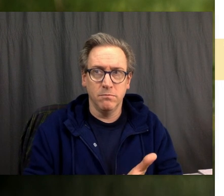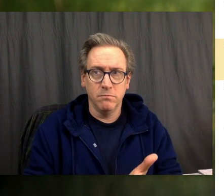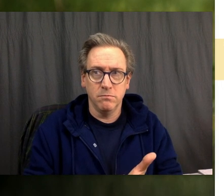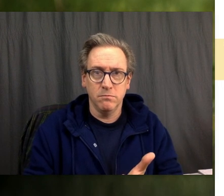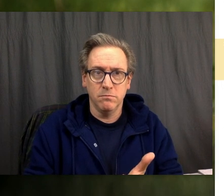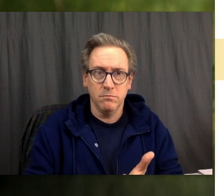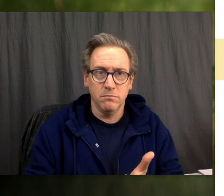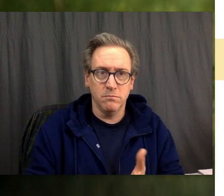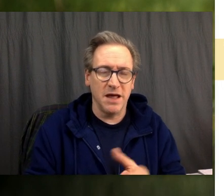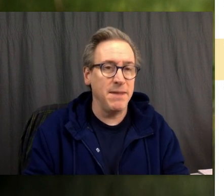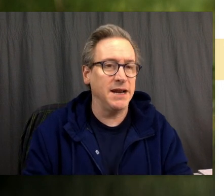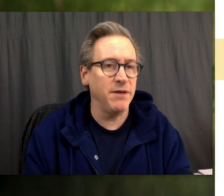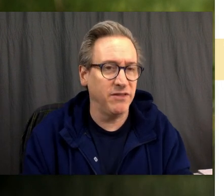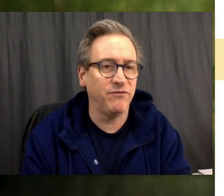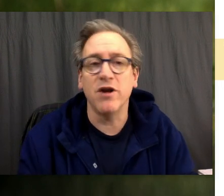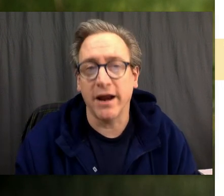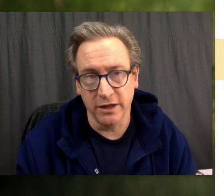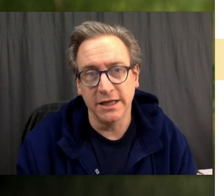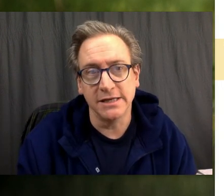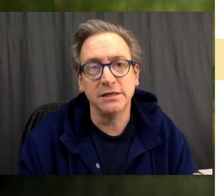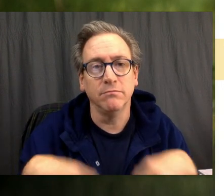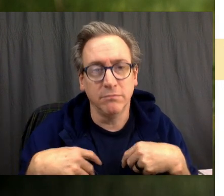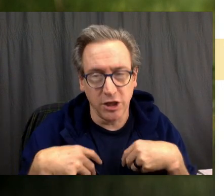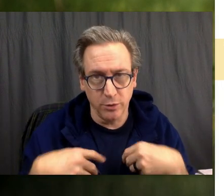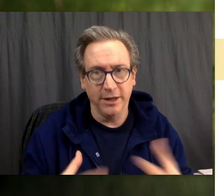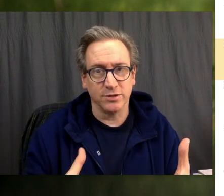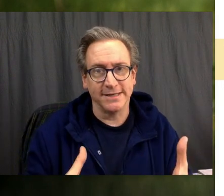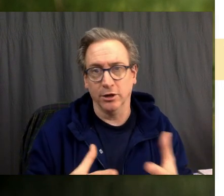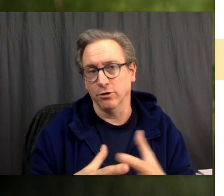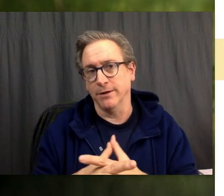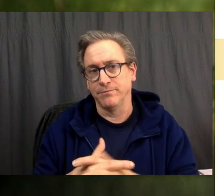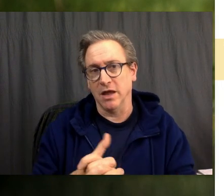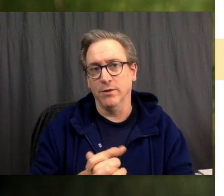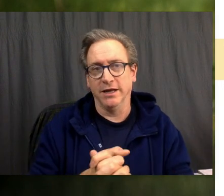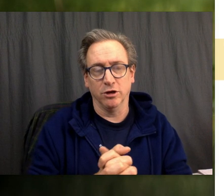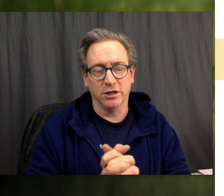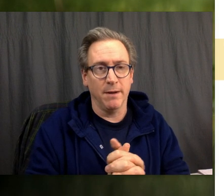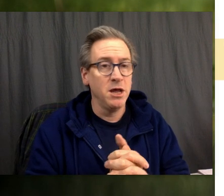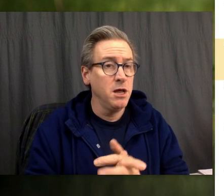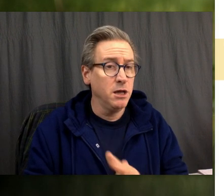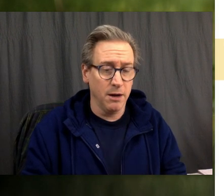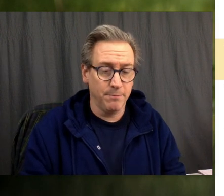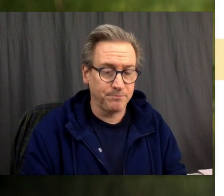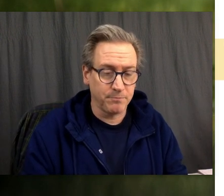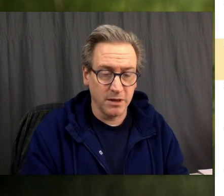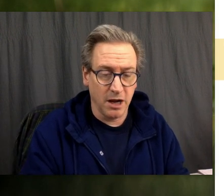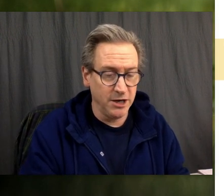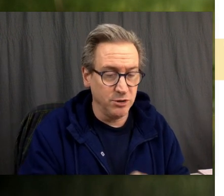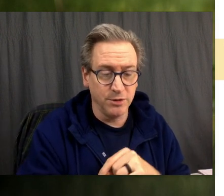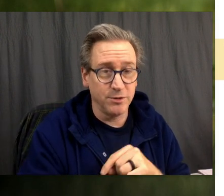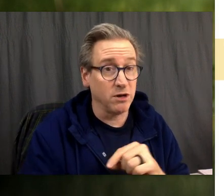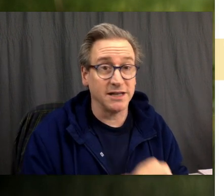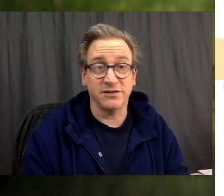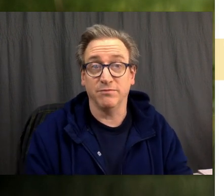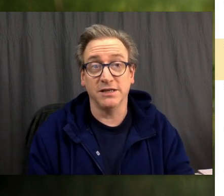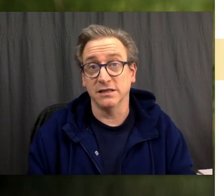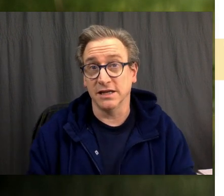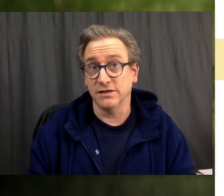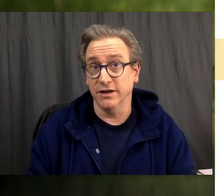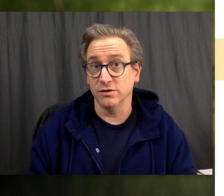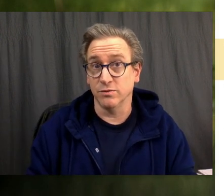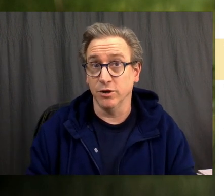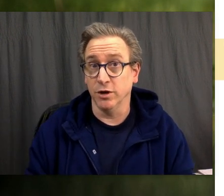um, that may not, that if they're not on the list, that you would be interested in learning, and we can look them up. On YouTube, there are lots of